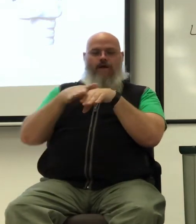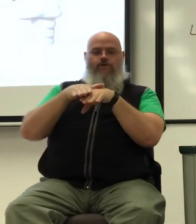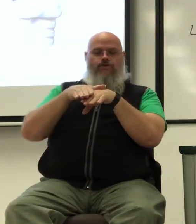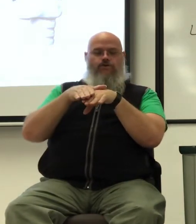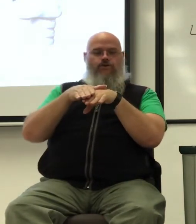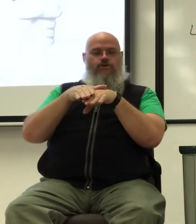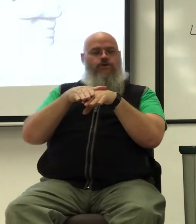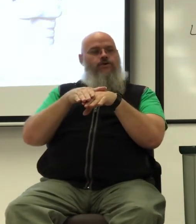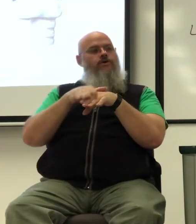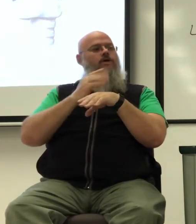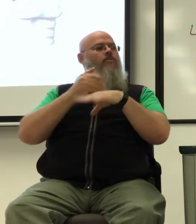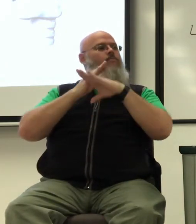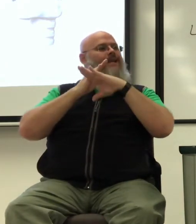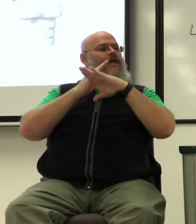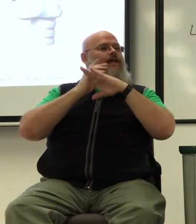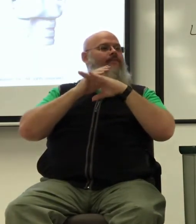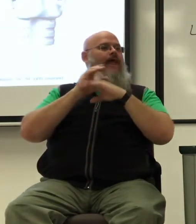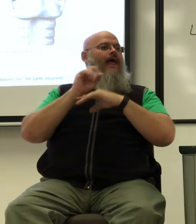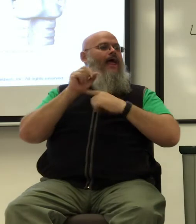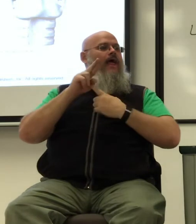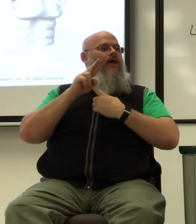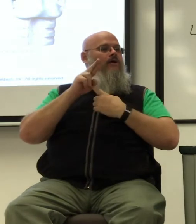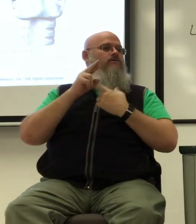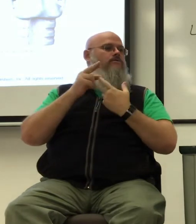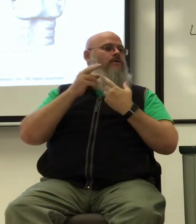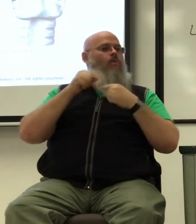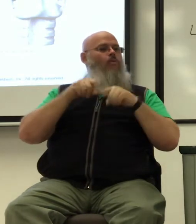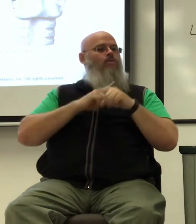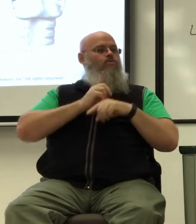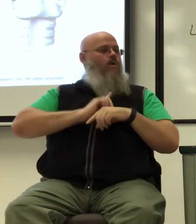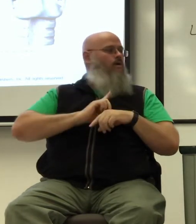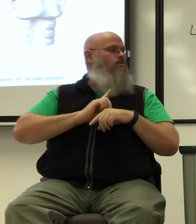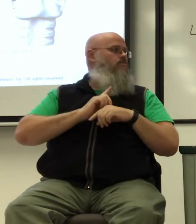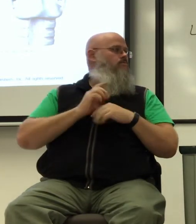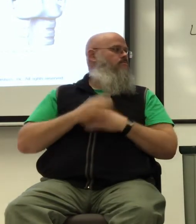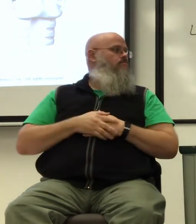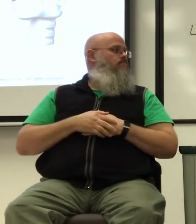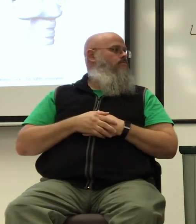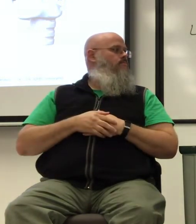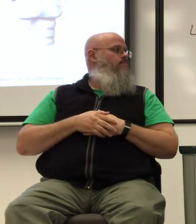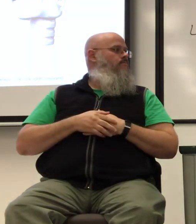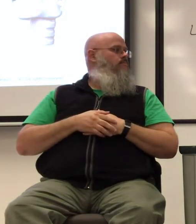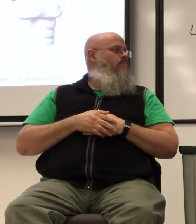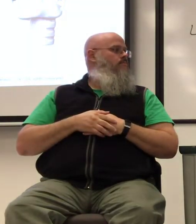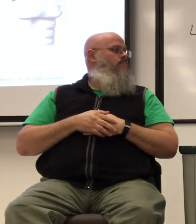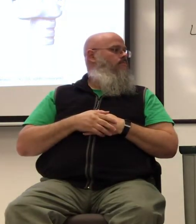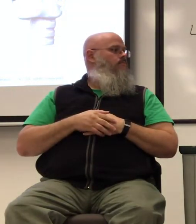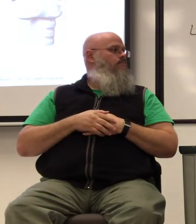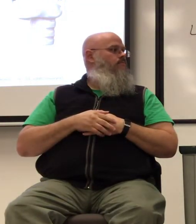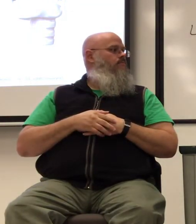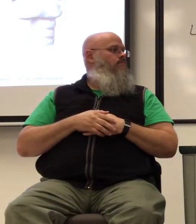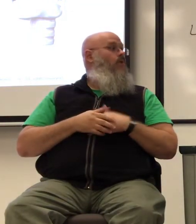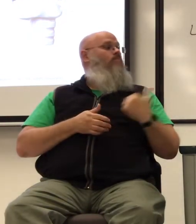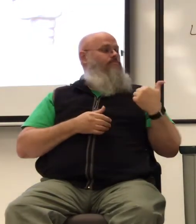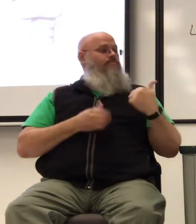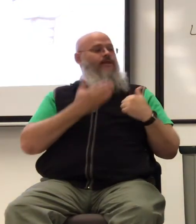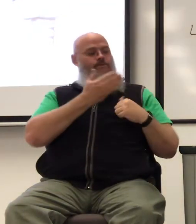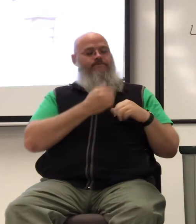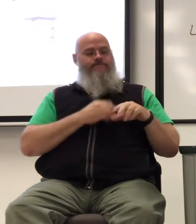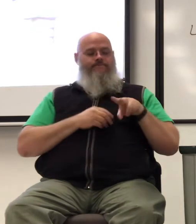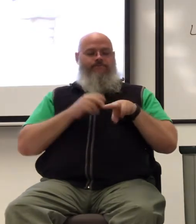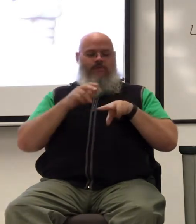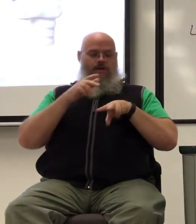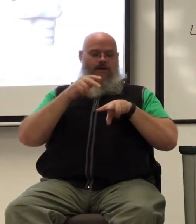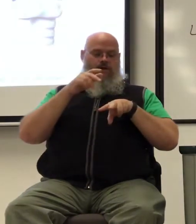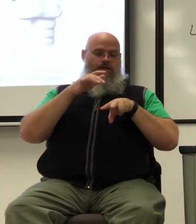When you do that, you guard the airway during swallowing, which I already wrote. Okay, that's the guard. Prevents you from